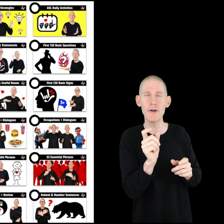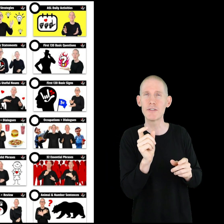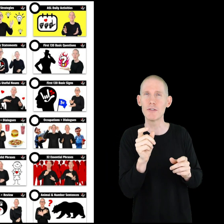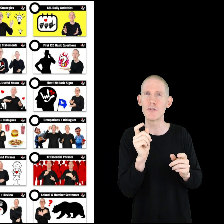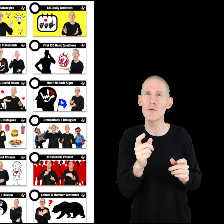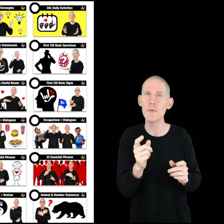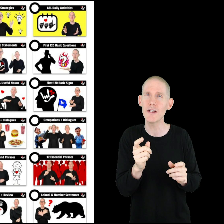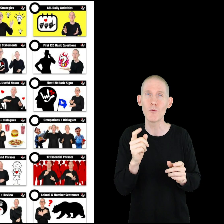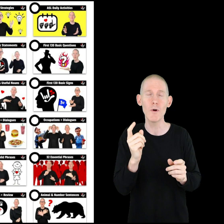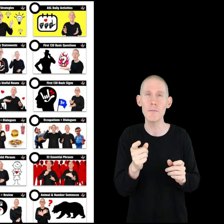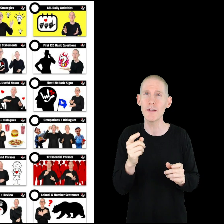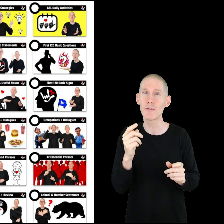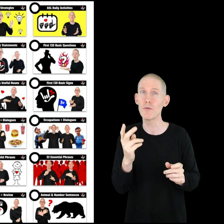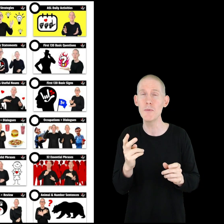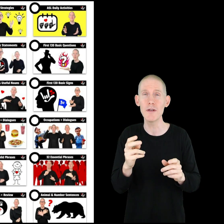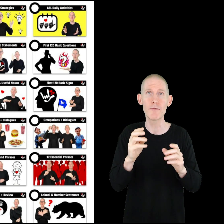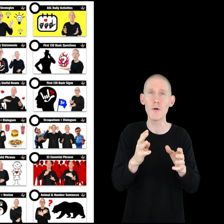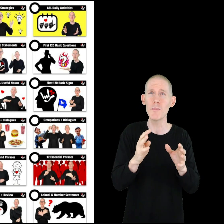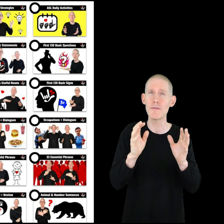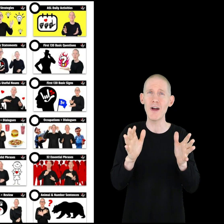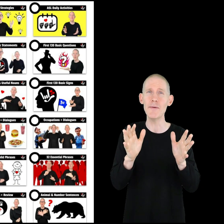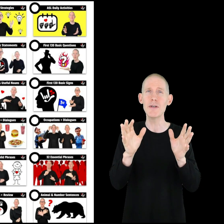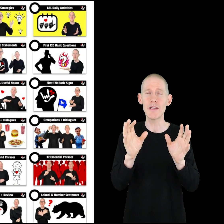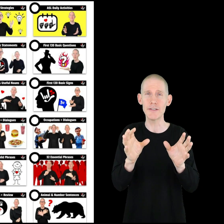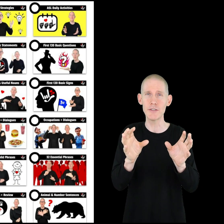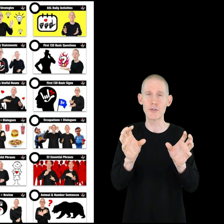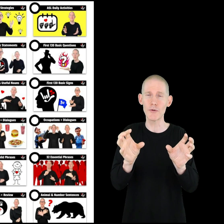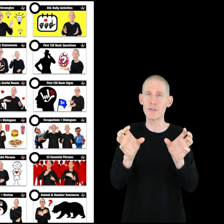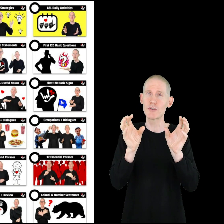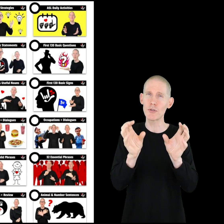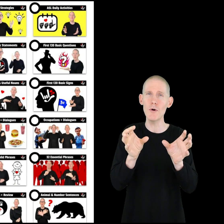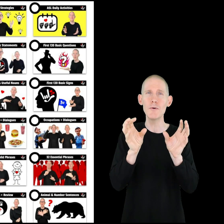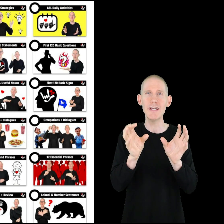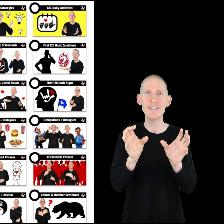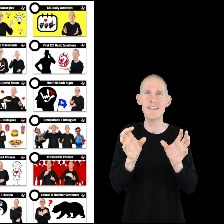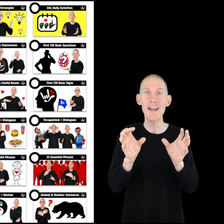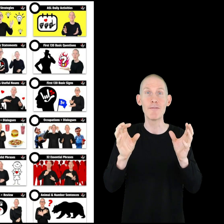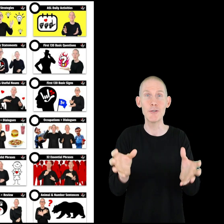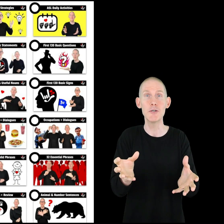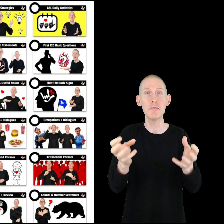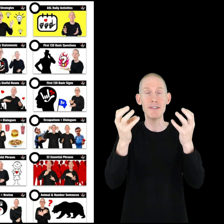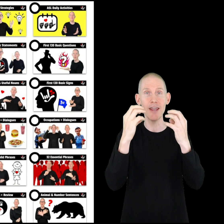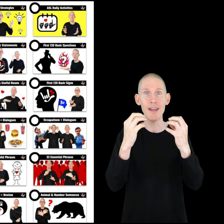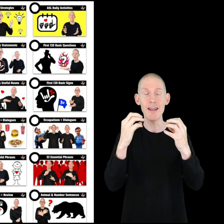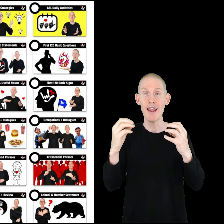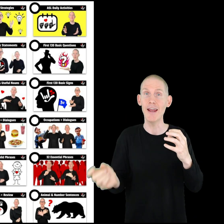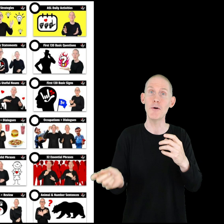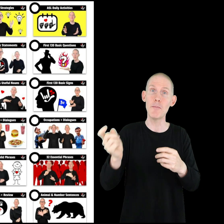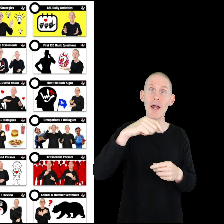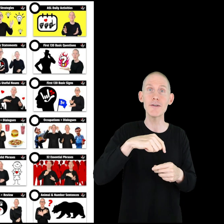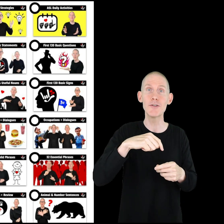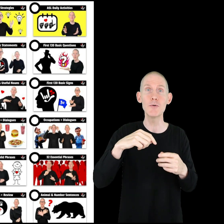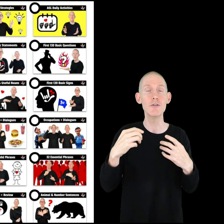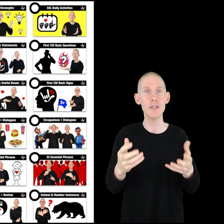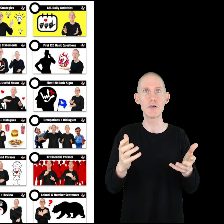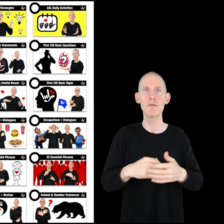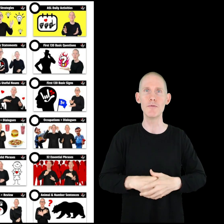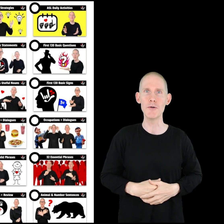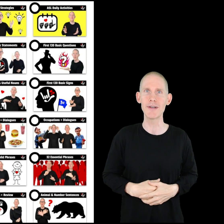into 2-minute, 1-minute, 3-minute, 4-minute, 5-minute lessons so that it's so easy for you to retain and go back to when you need to review